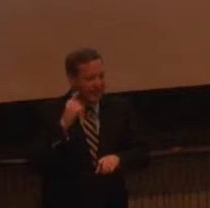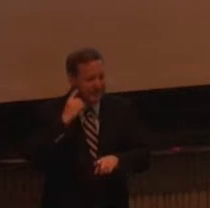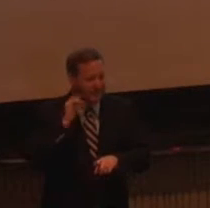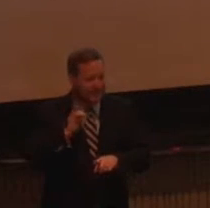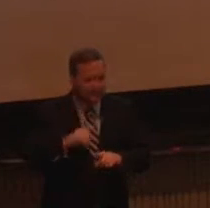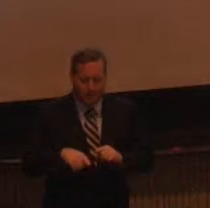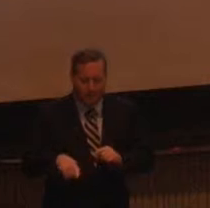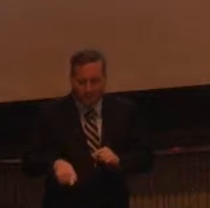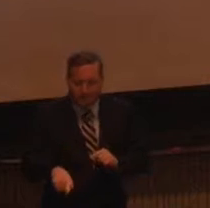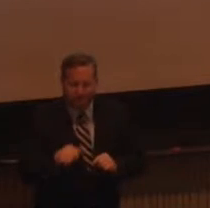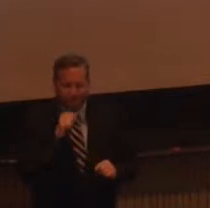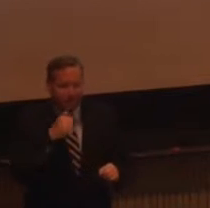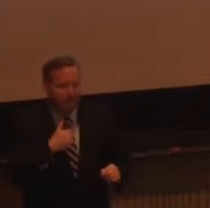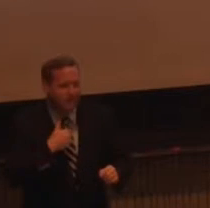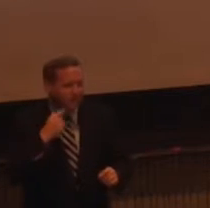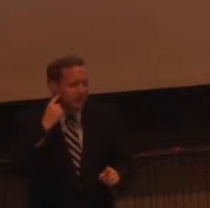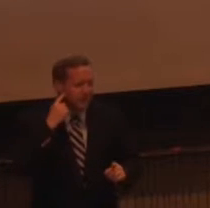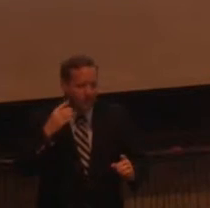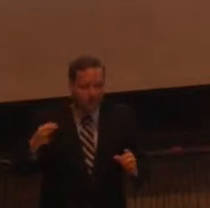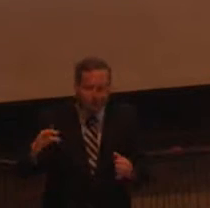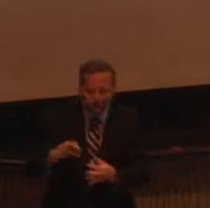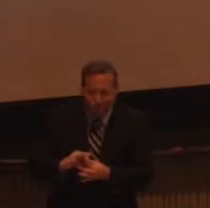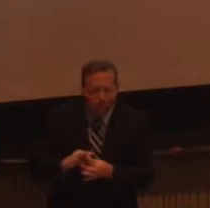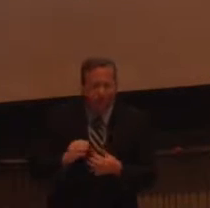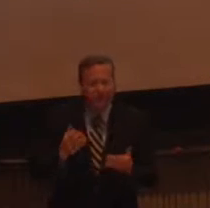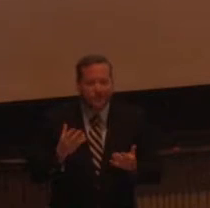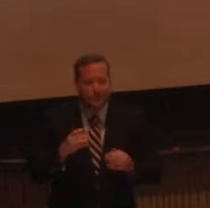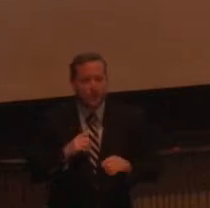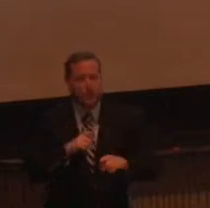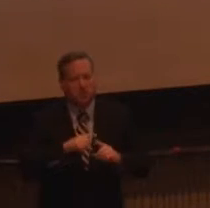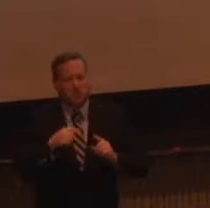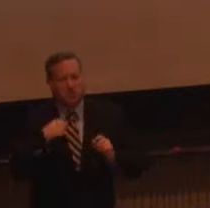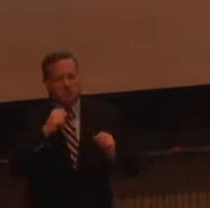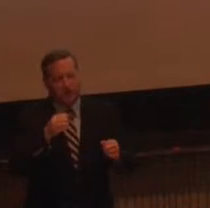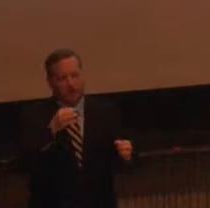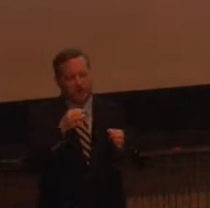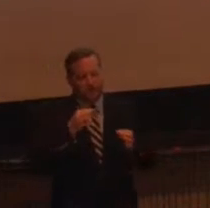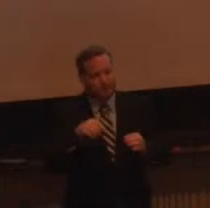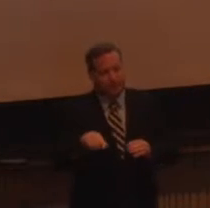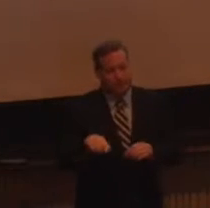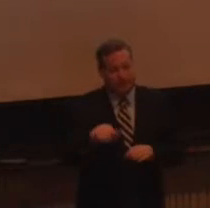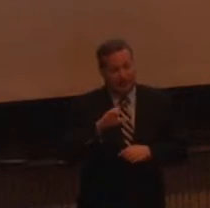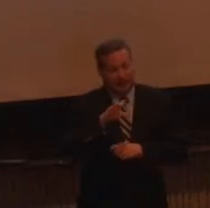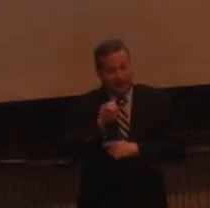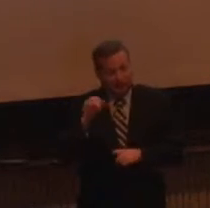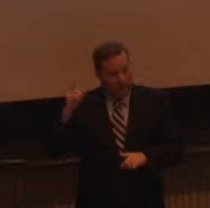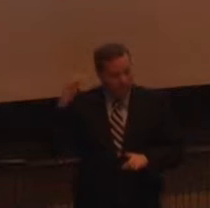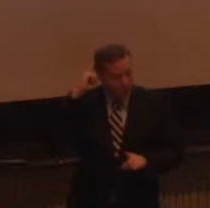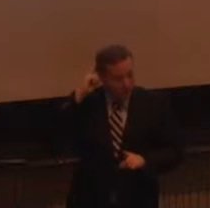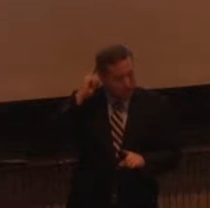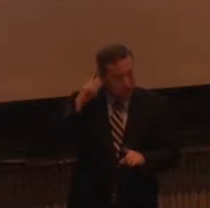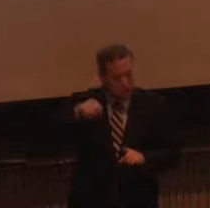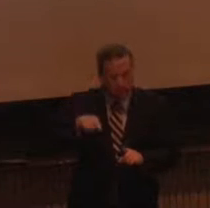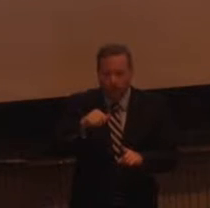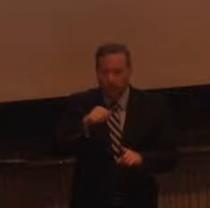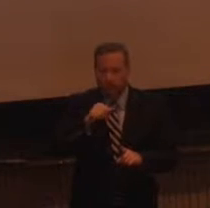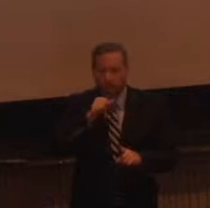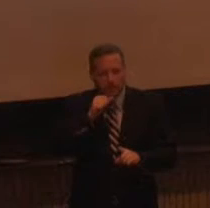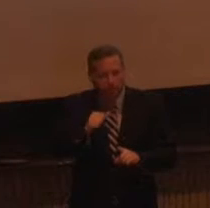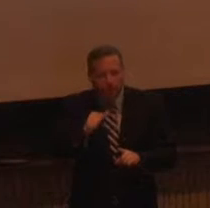to show you a demonstration for a cochlear implant, what it sounds like, but unfortunately that technology is not working for us at the moment.